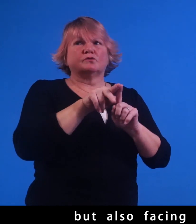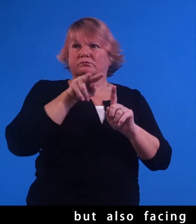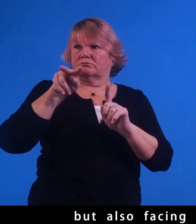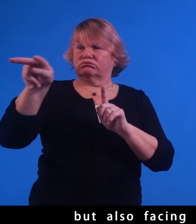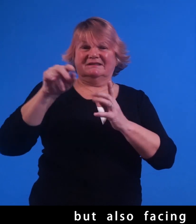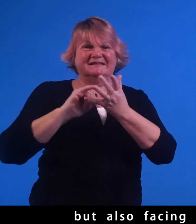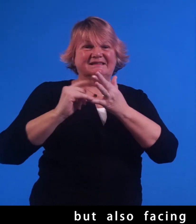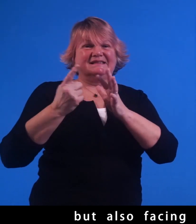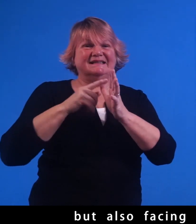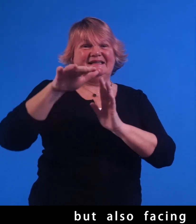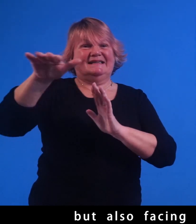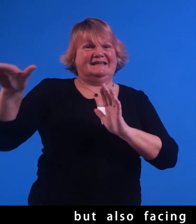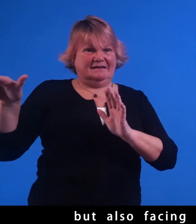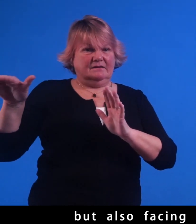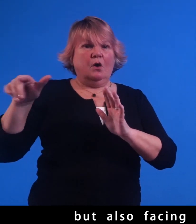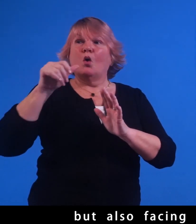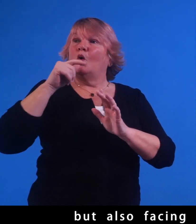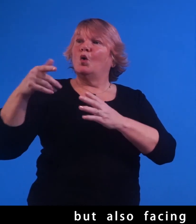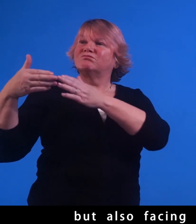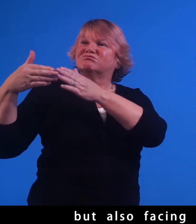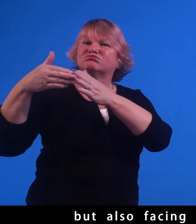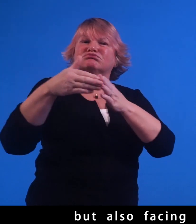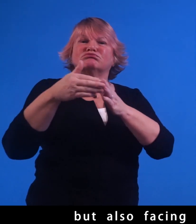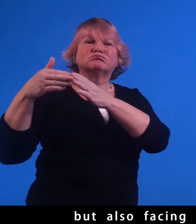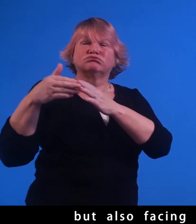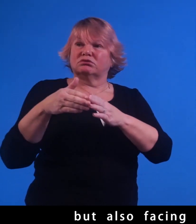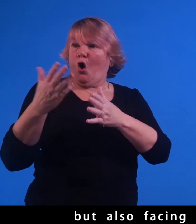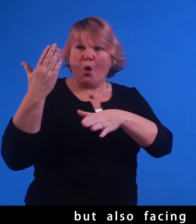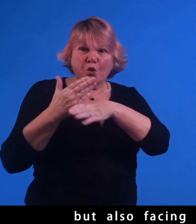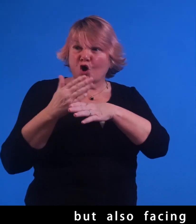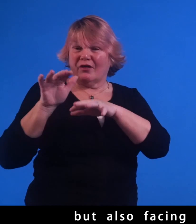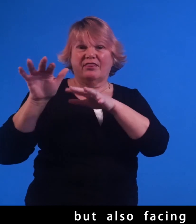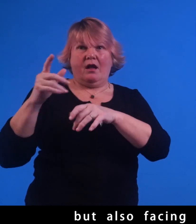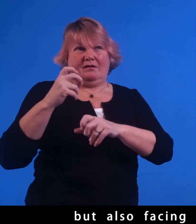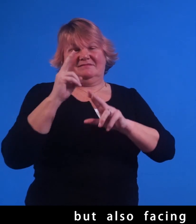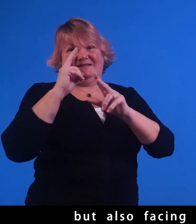but also facing outwards to the sea and to those who journey and work upon it.